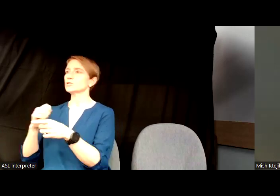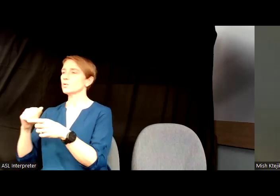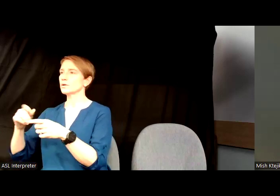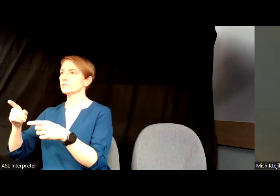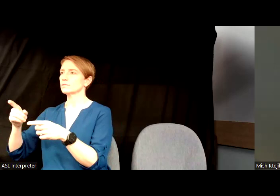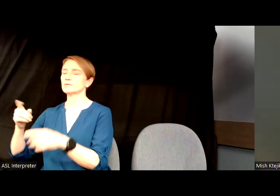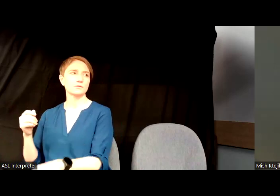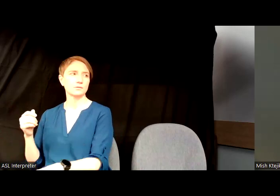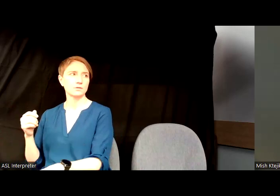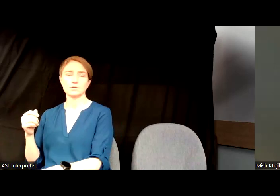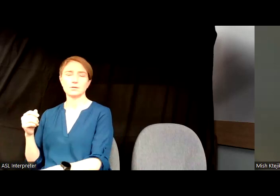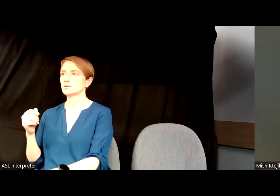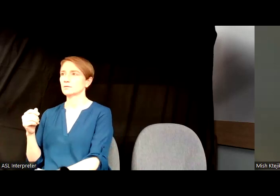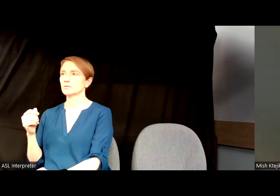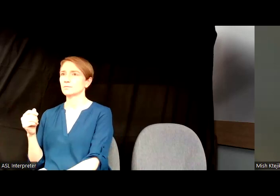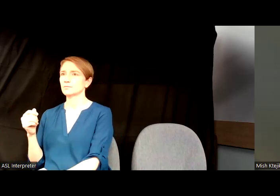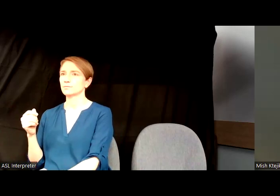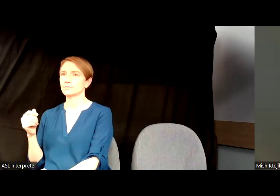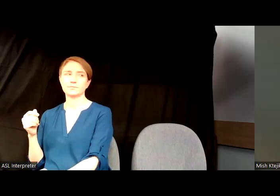It should be revoked as well.